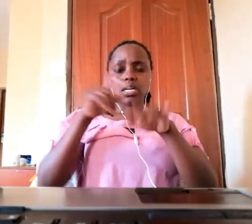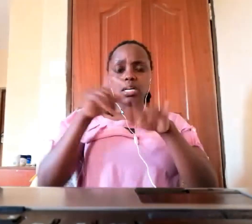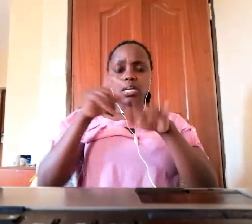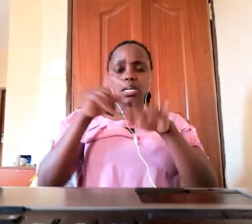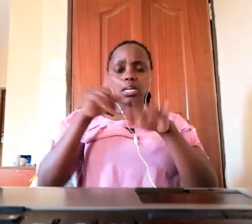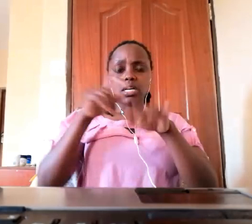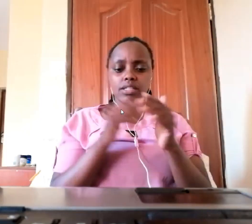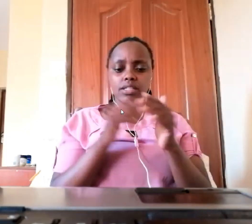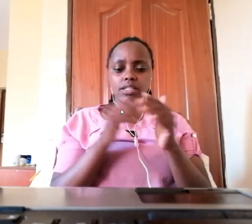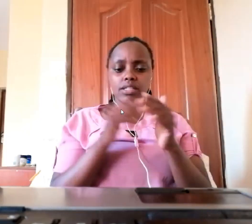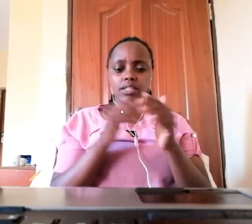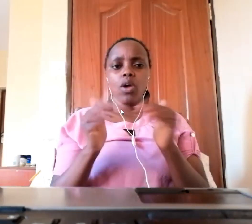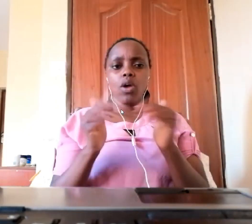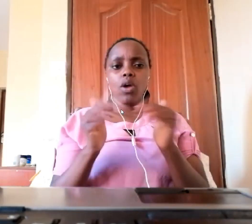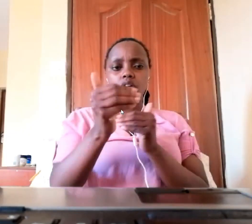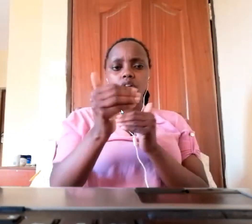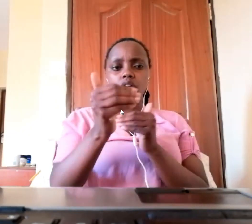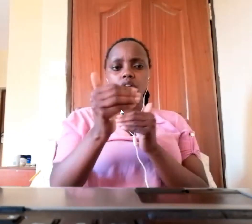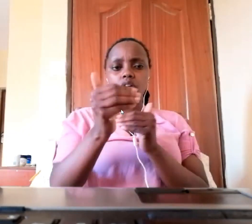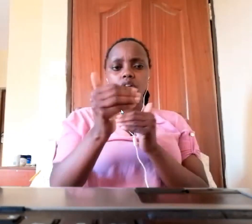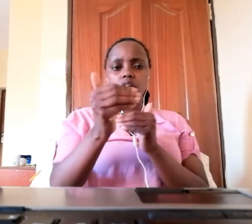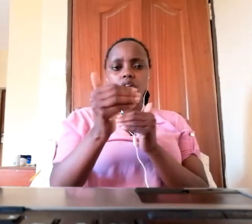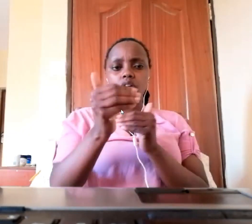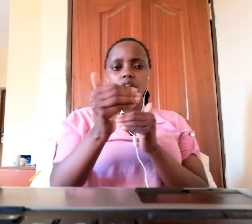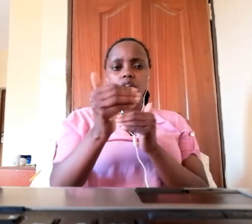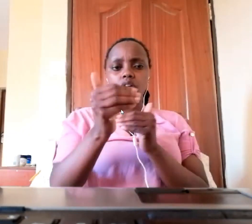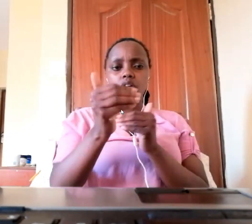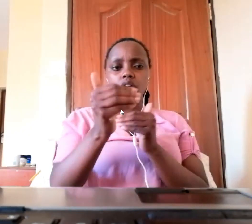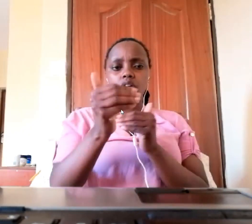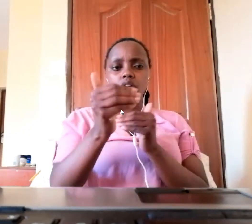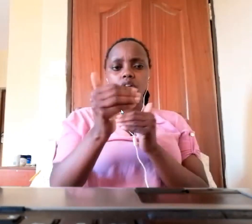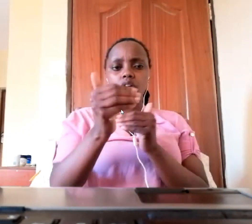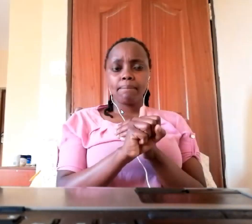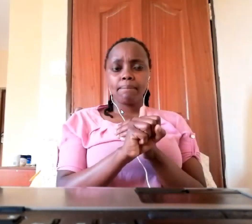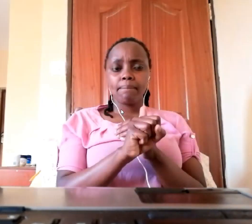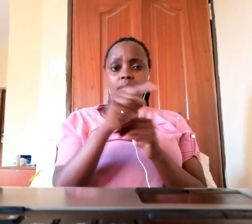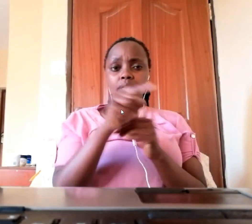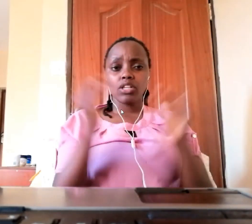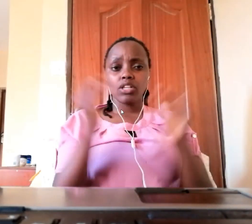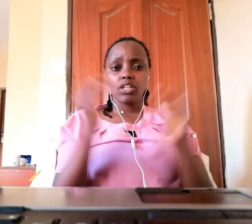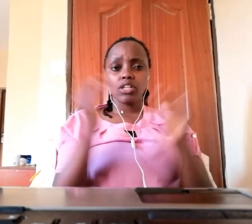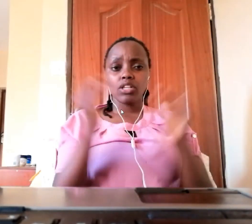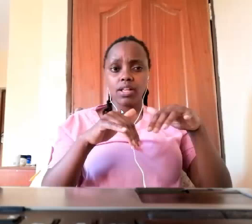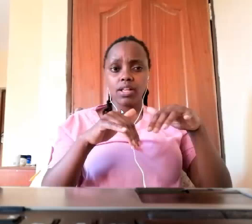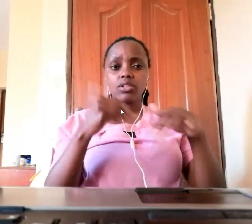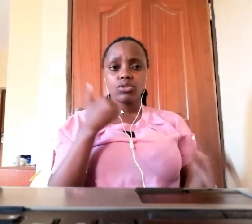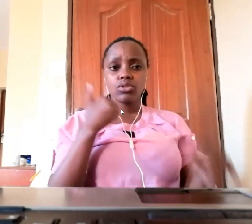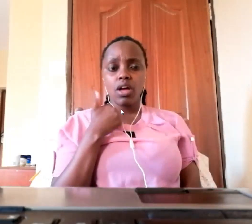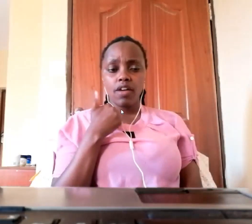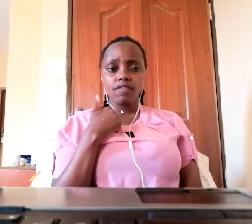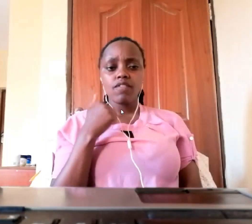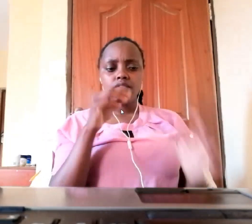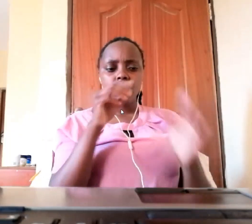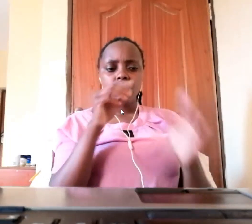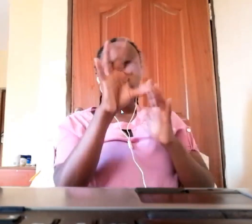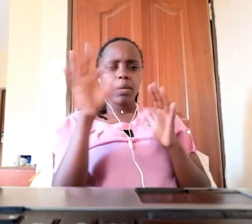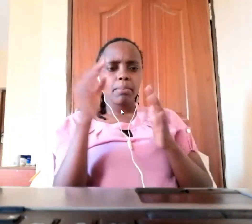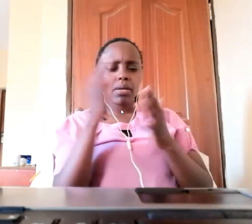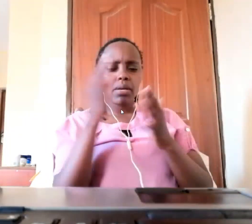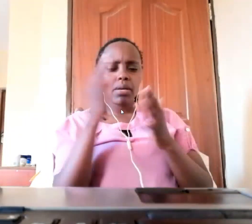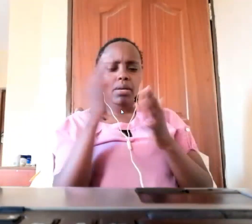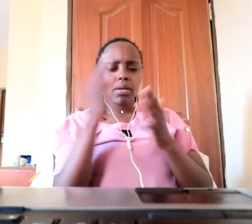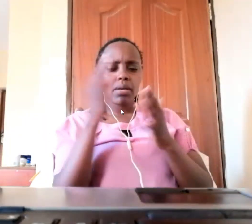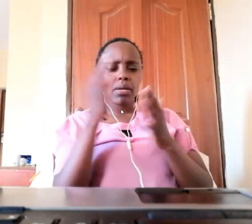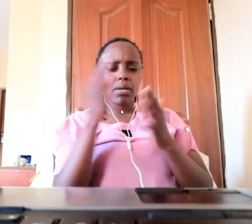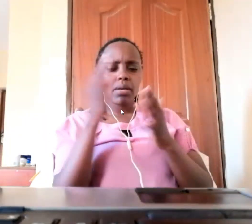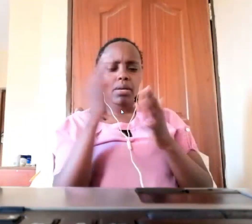way forward, Cleo, would be for this forum to really highlight some of the challenges